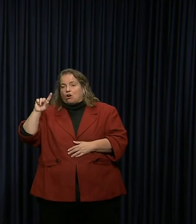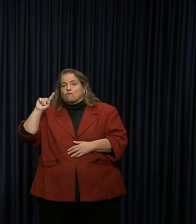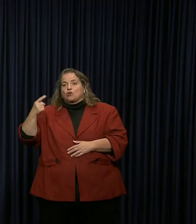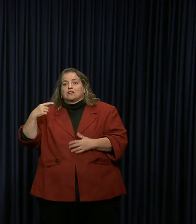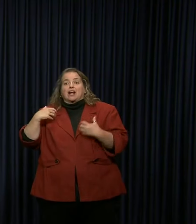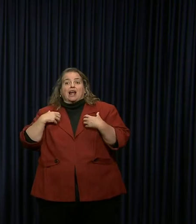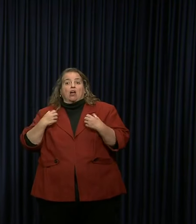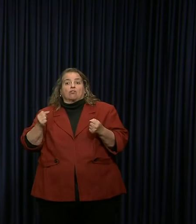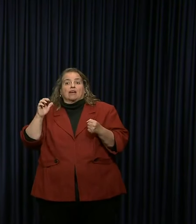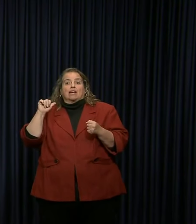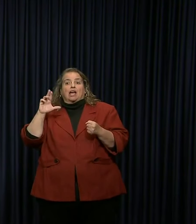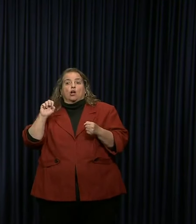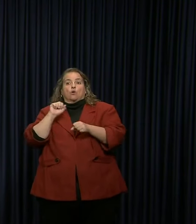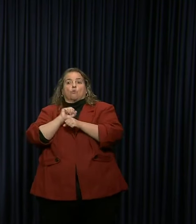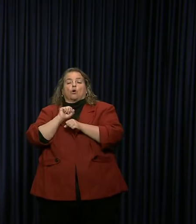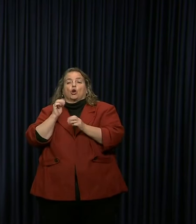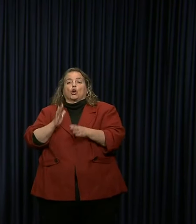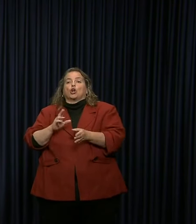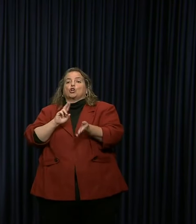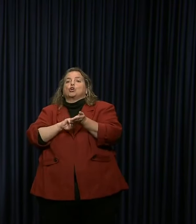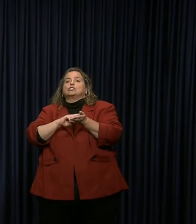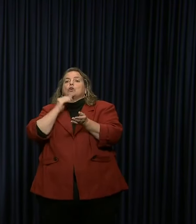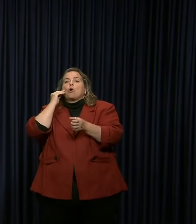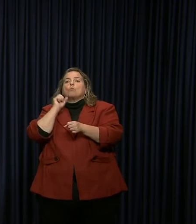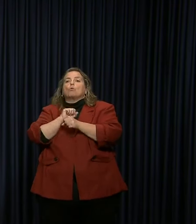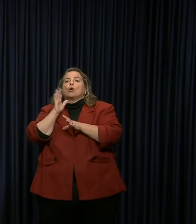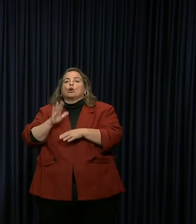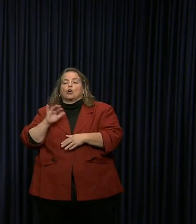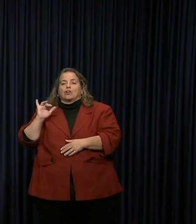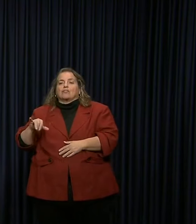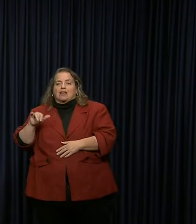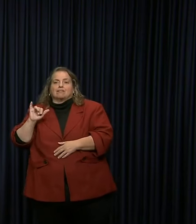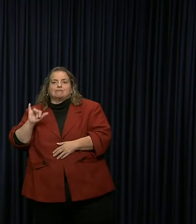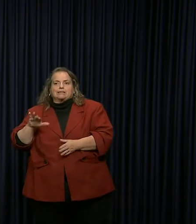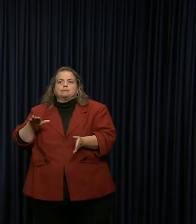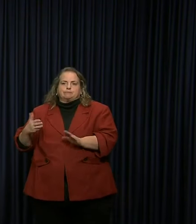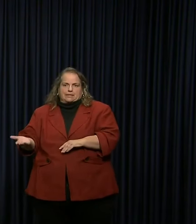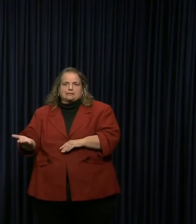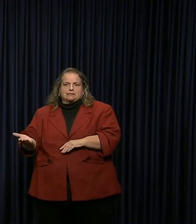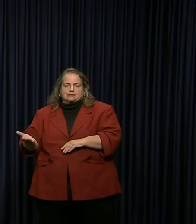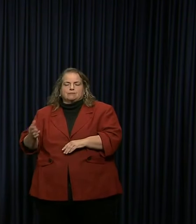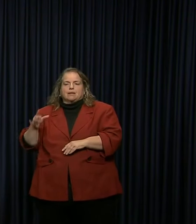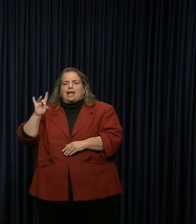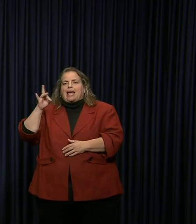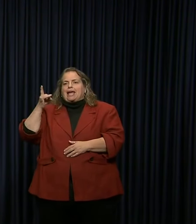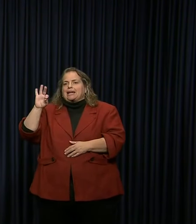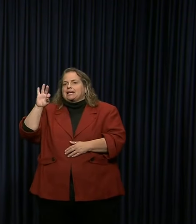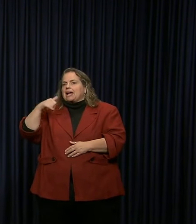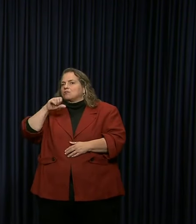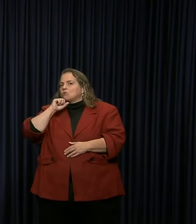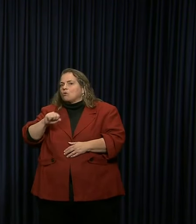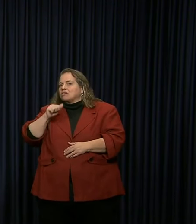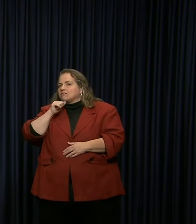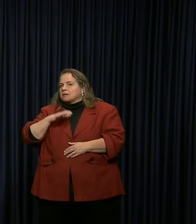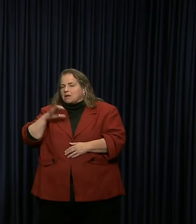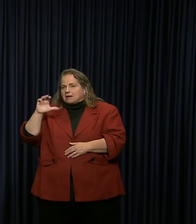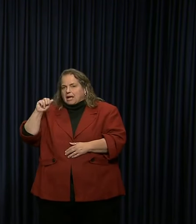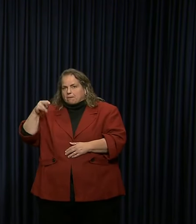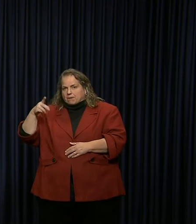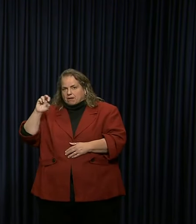healthcare worker, a nursing home worker, to my knowledge, that we have lost. An 89-year-old female in Campbell,